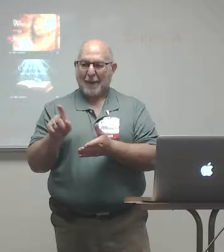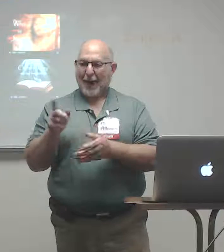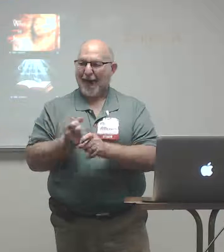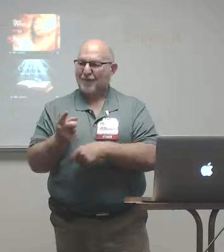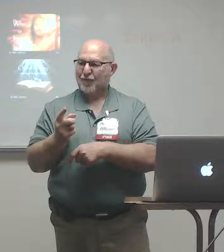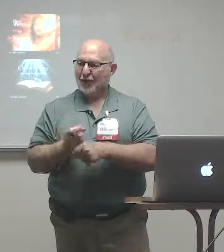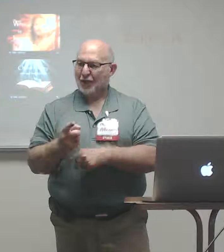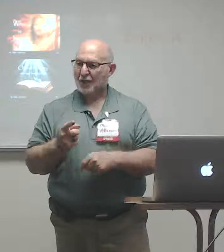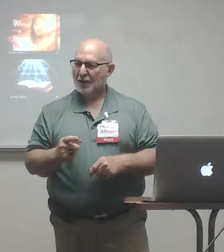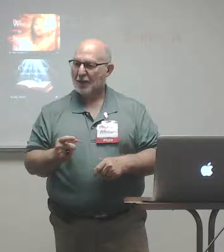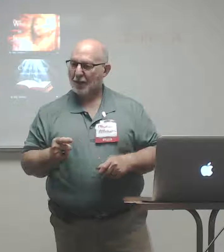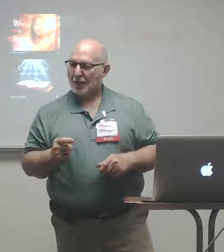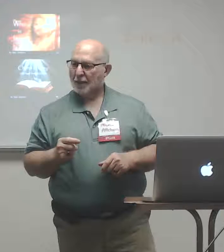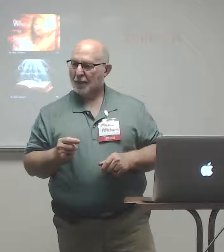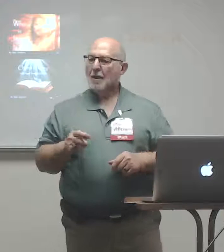and they'll send you your permission form.